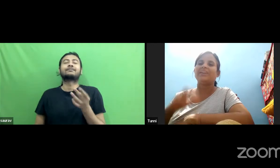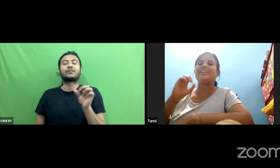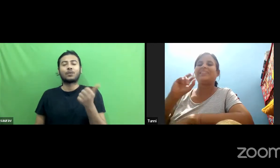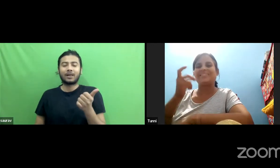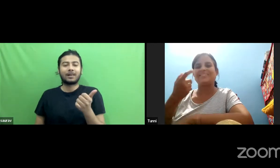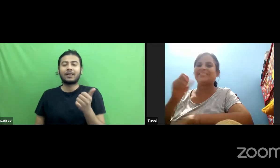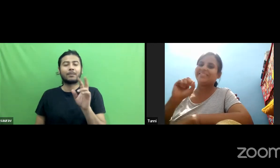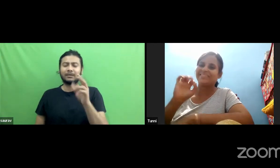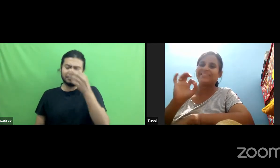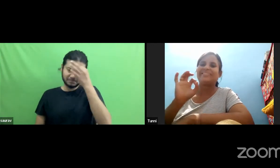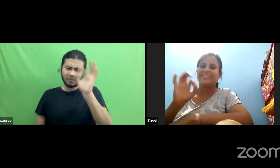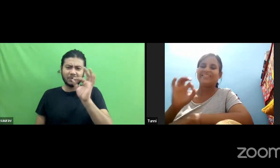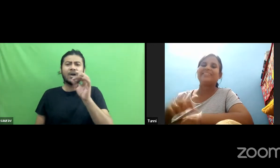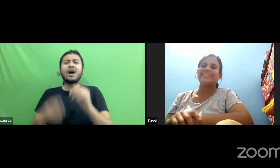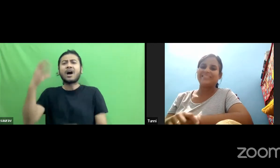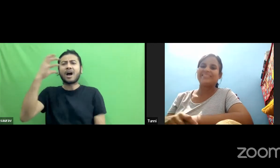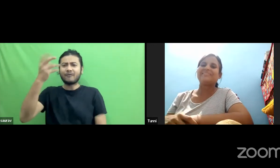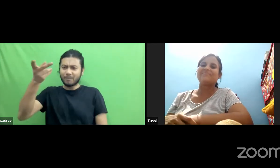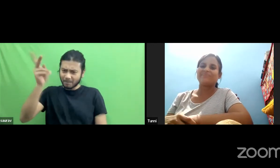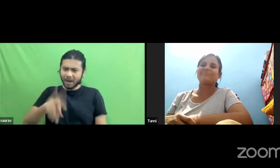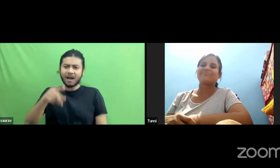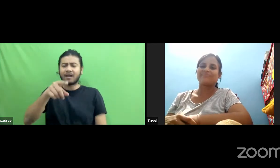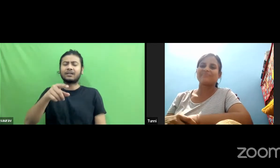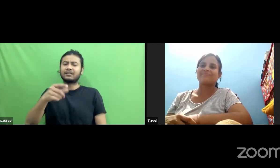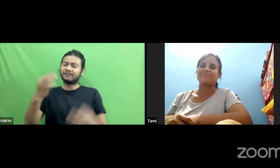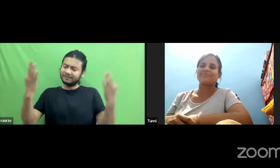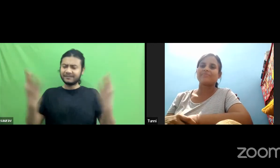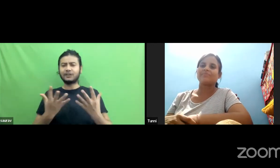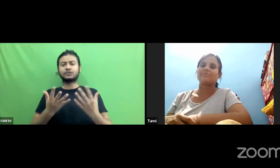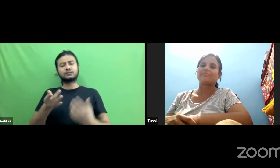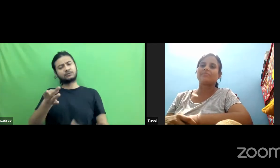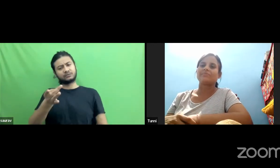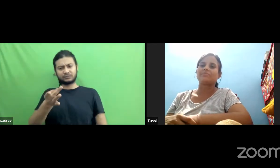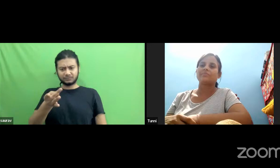an issue. She can come back. She can come back and she can do her japa. No problem at all.